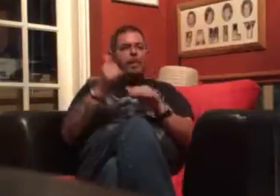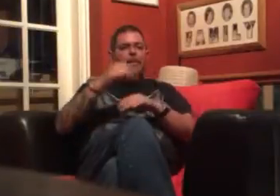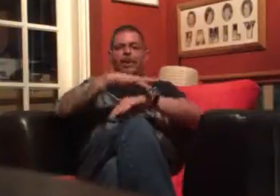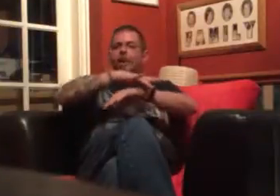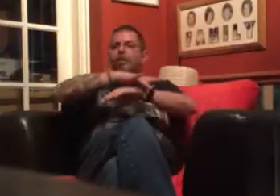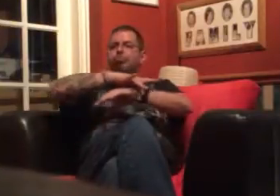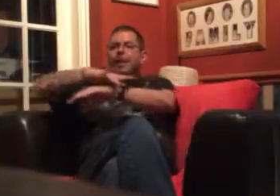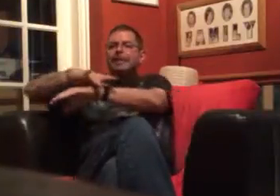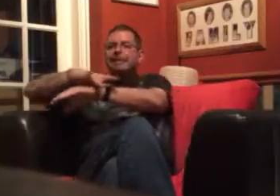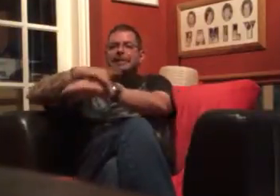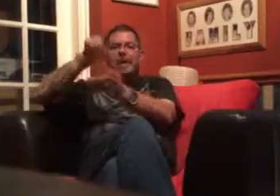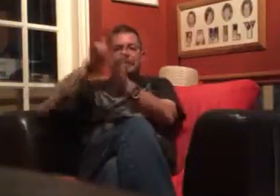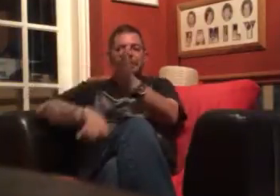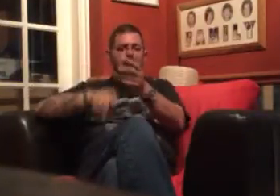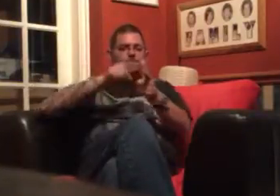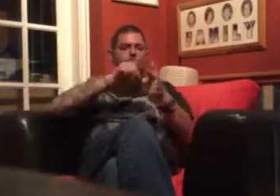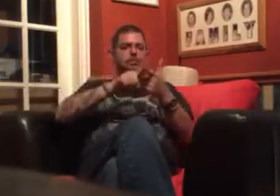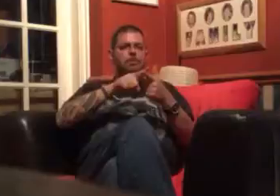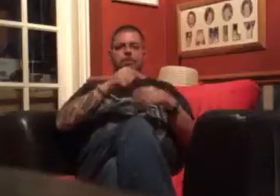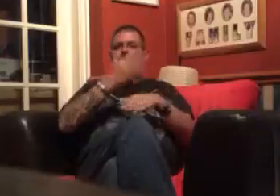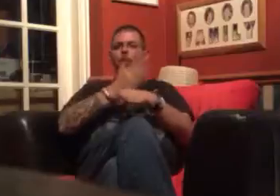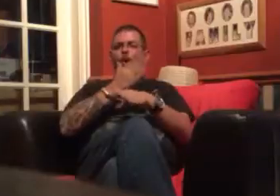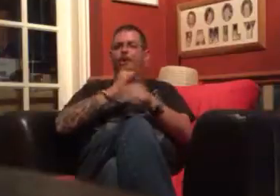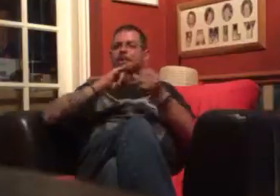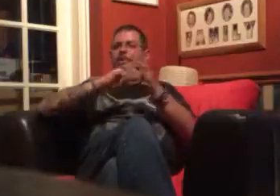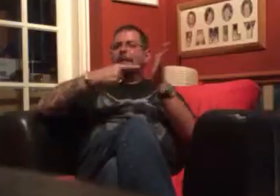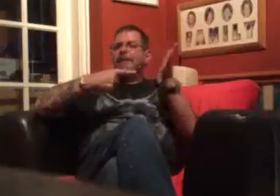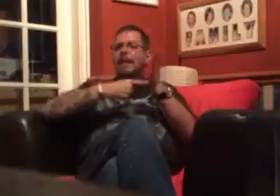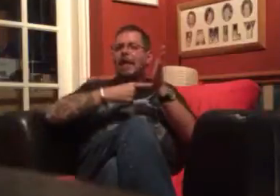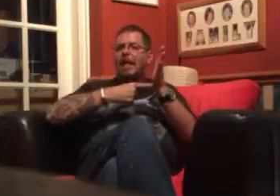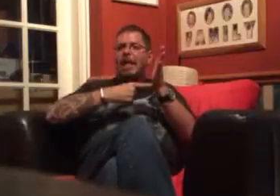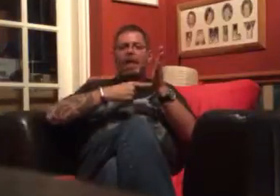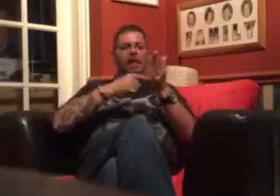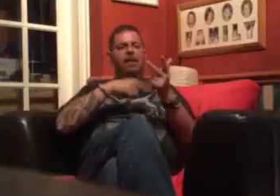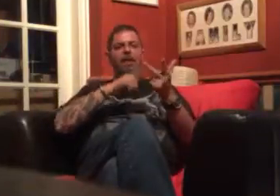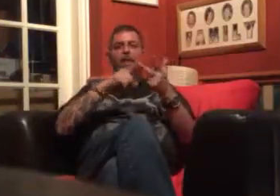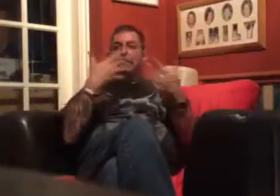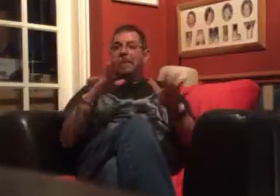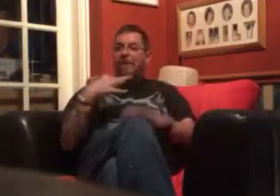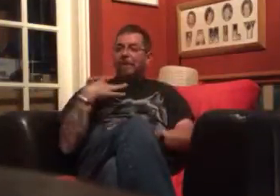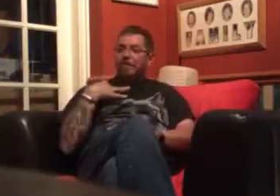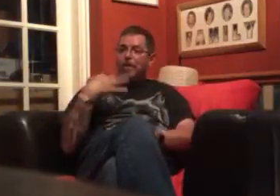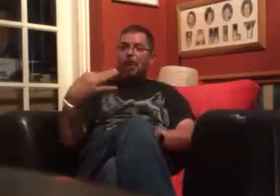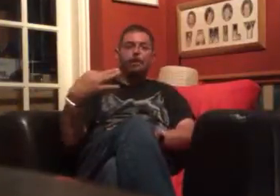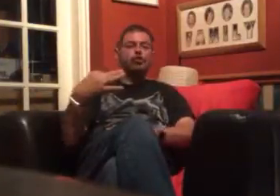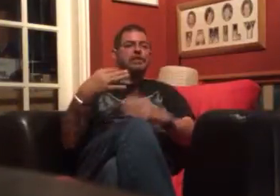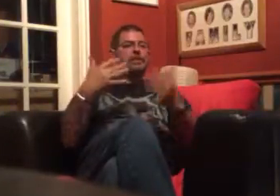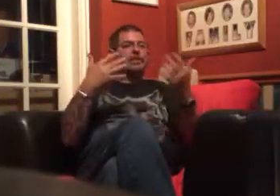they have experience, maybe example like an apprenticeship where they've got some experience, or maybe working on a Saturday, or maybe doing some